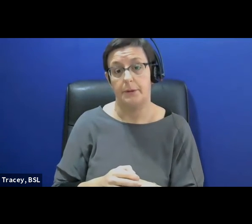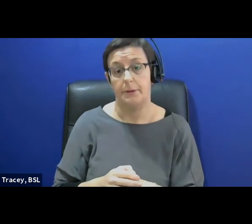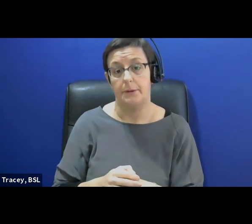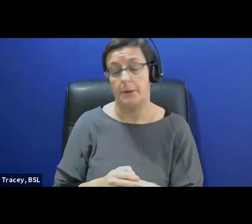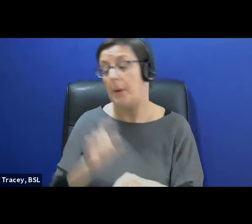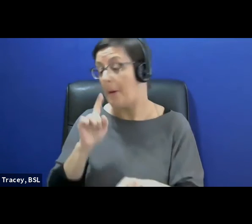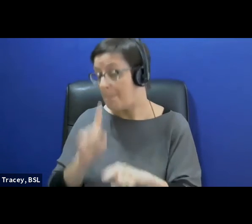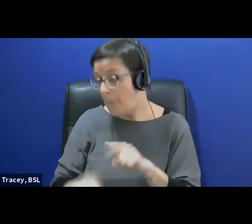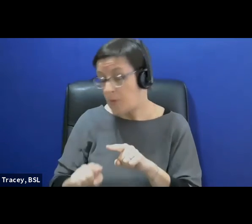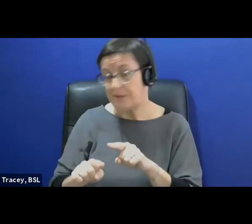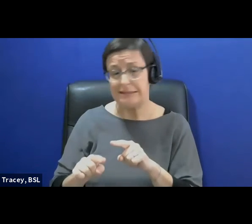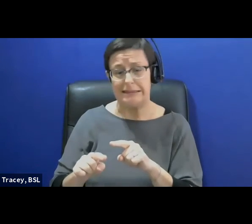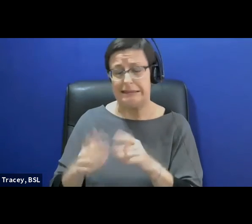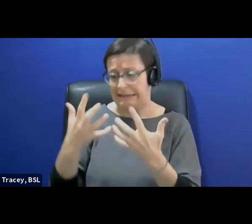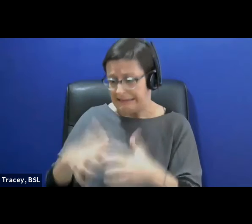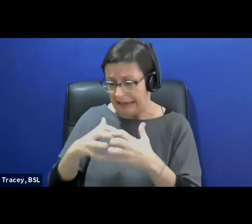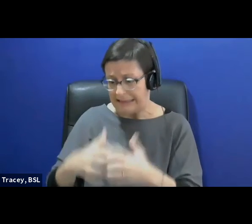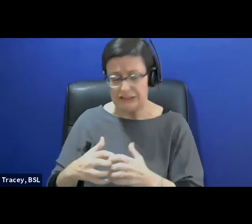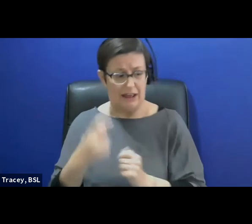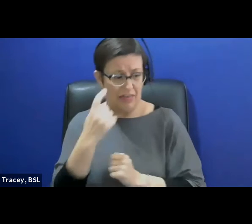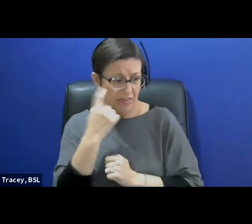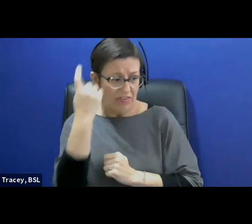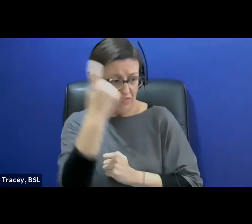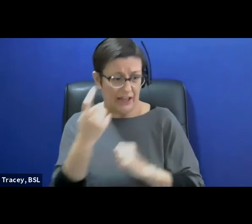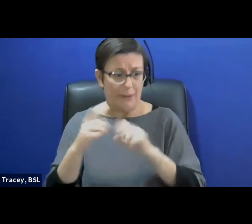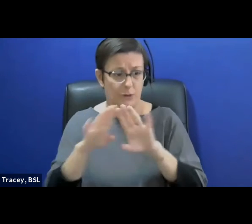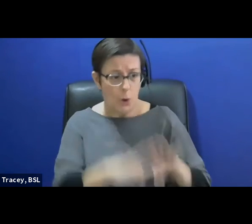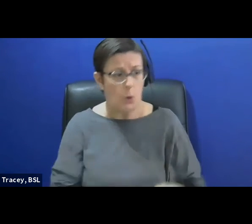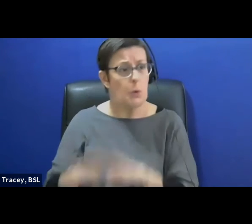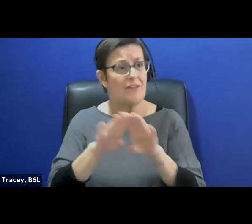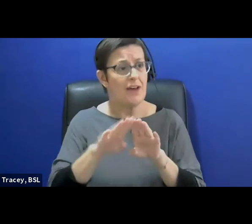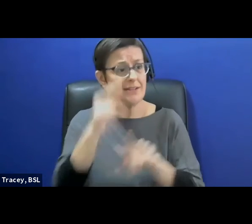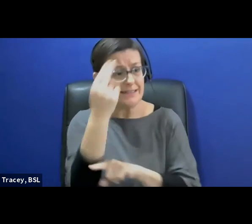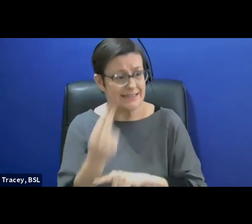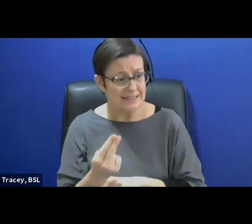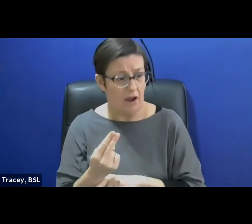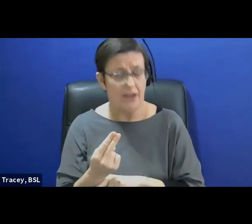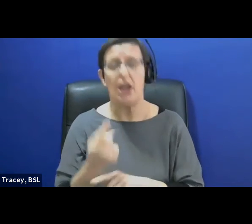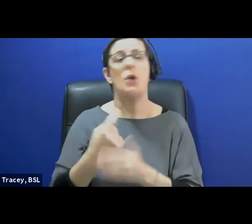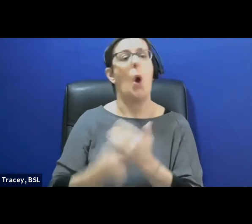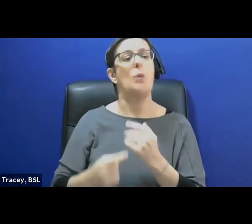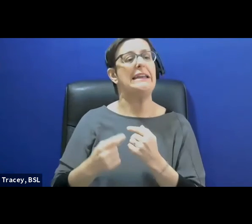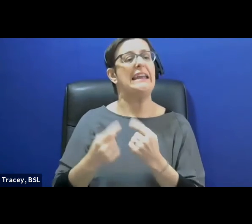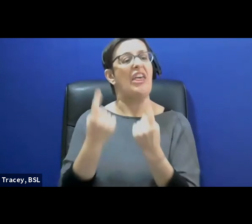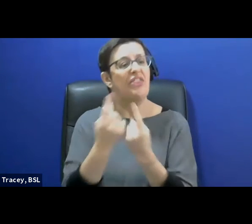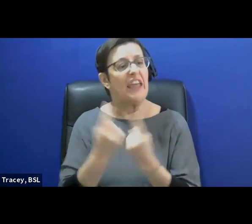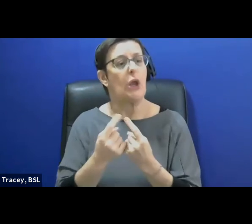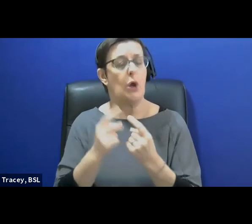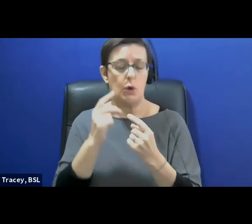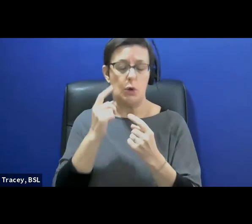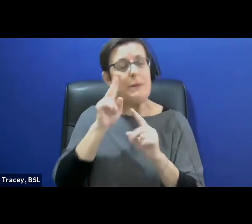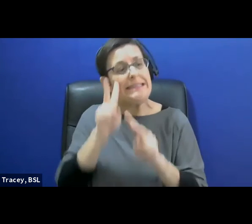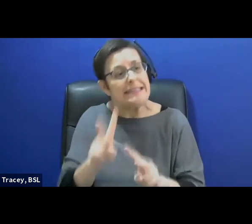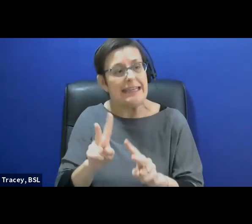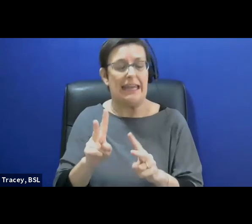accessories of the inclusive design in the universal design is only like accessories that visible, like the guiding block